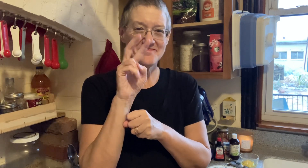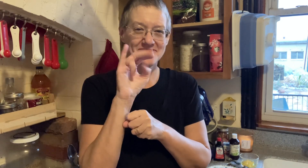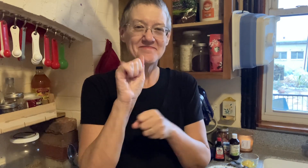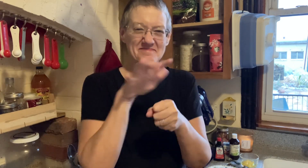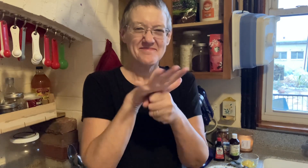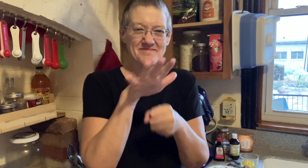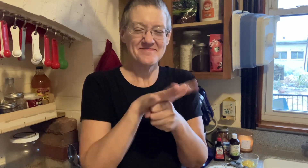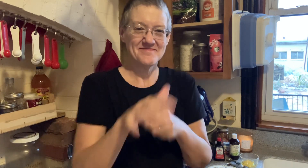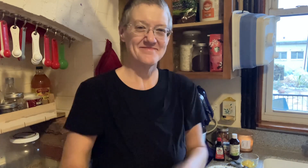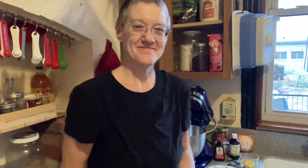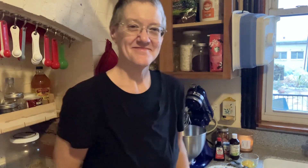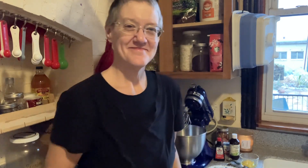perfect.